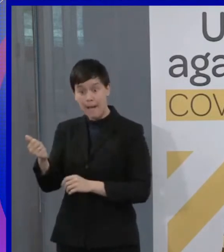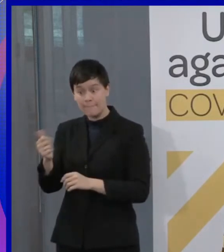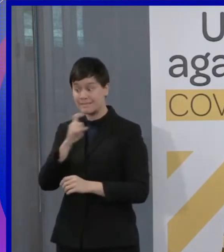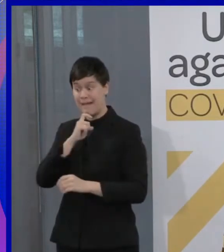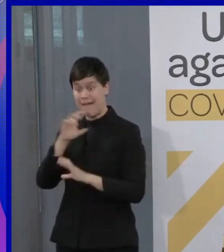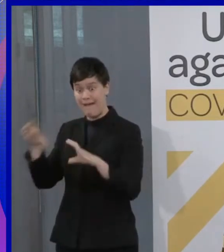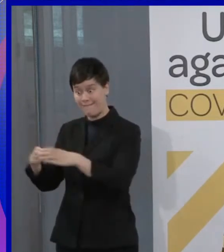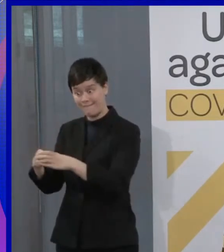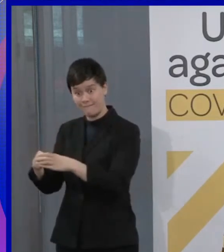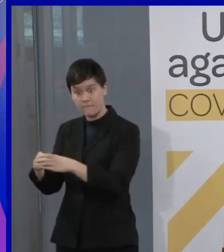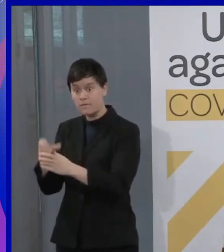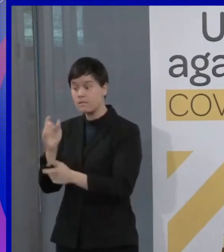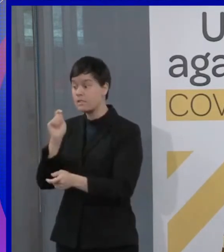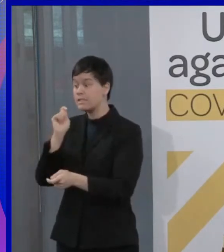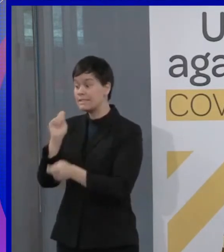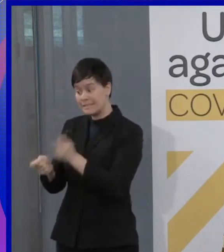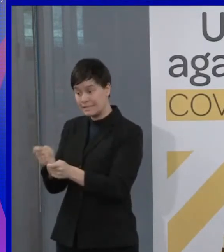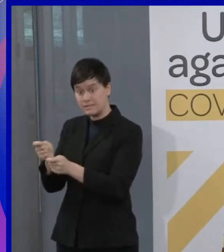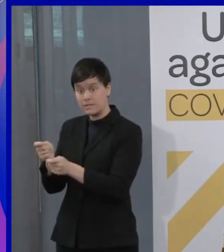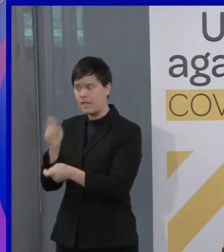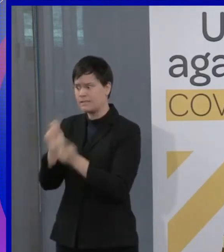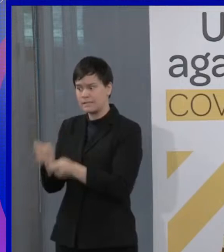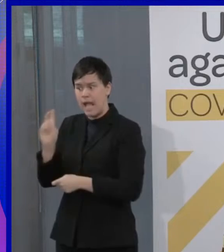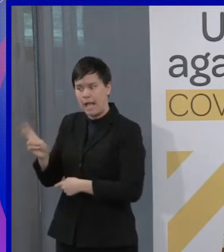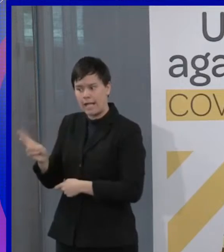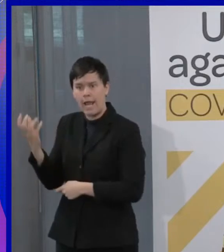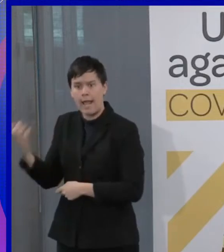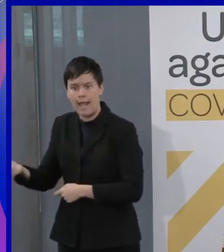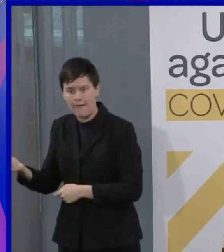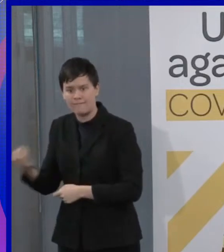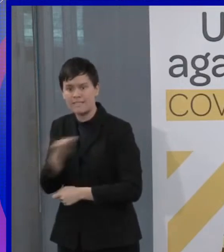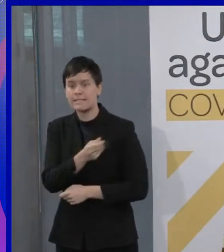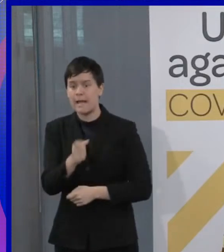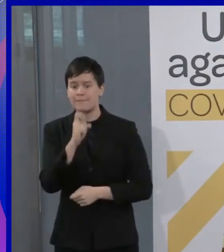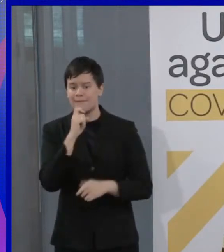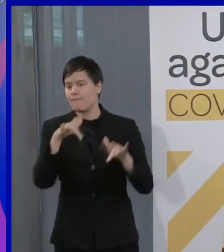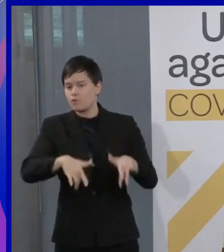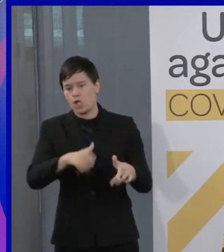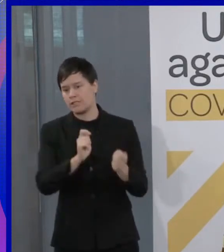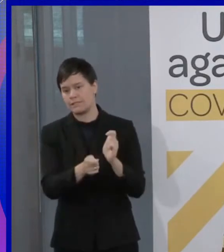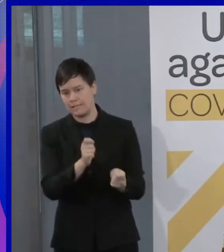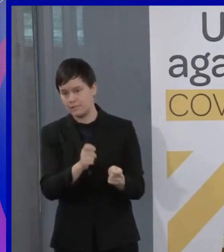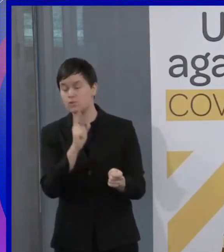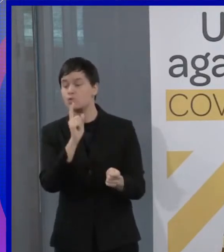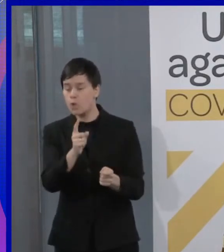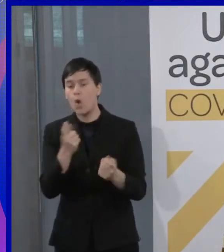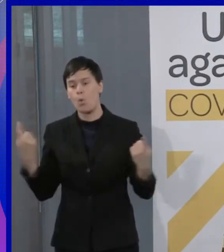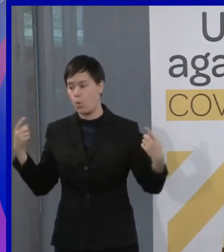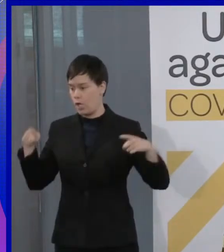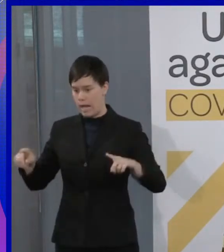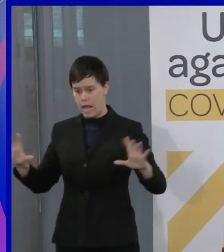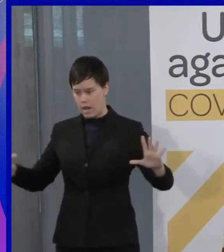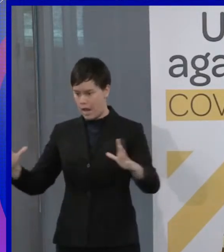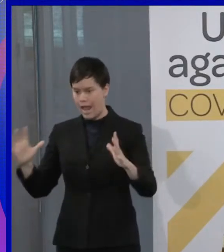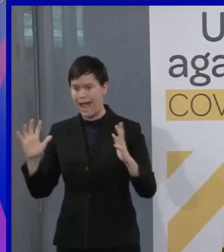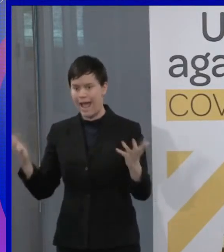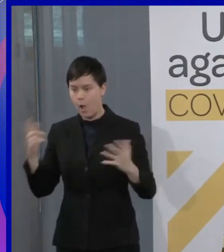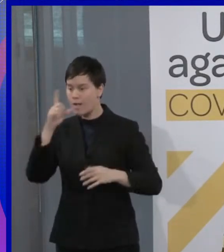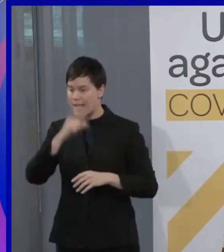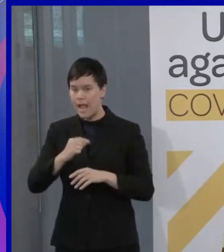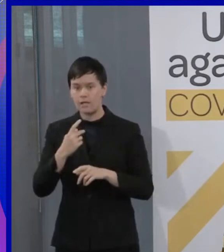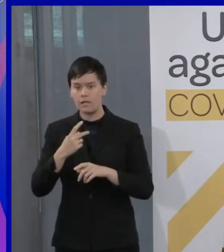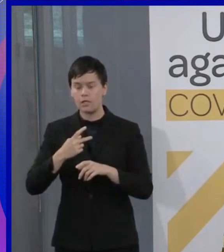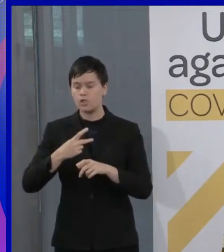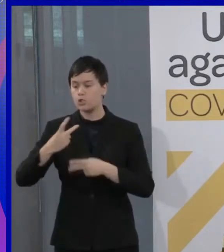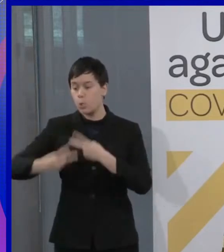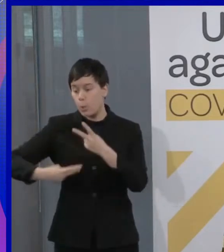was, first of all, capture all the workforce and then increase the frequency of the testing so that it was every 2 to 3 weeks for